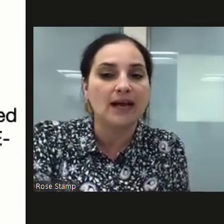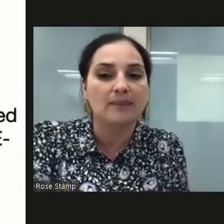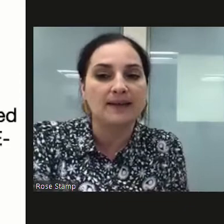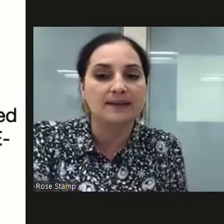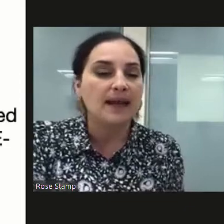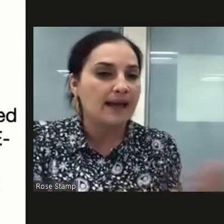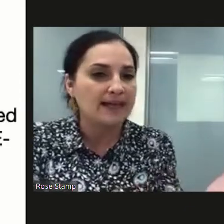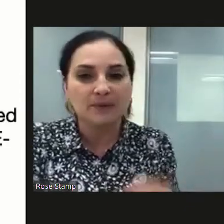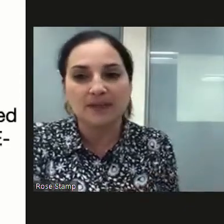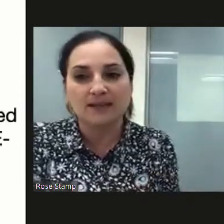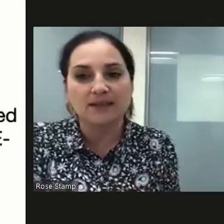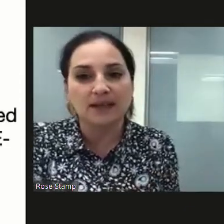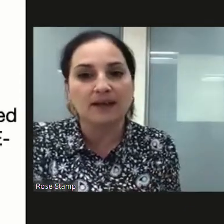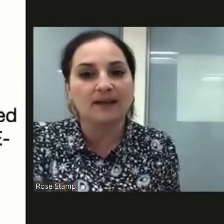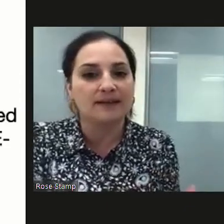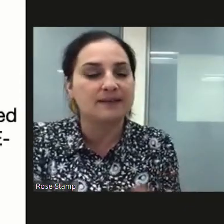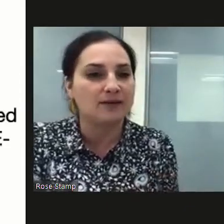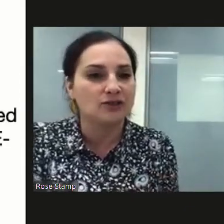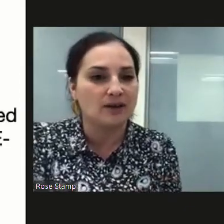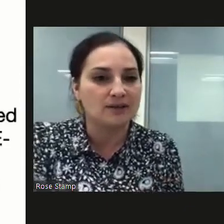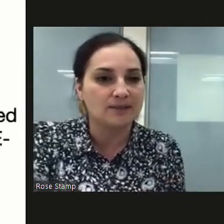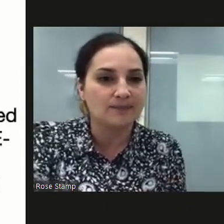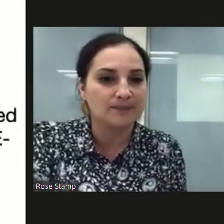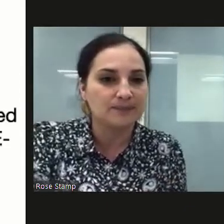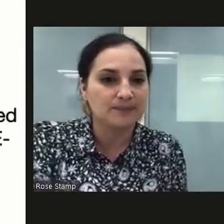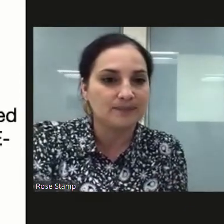function of time pass as presented here in this smart